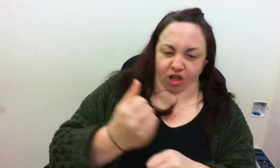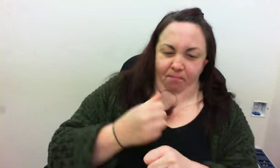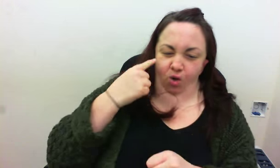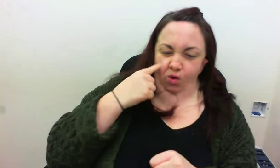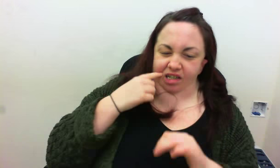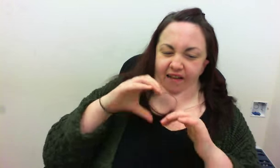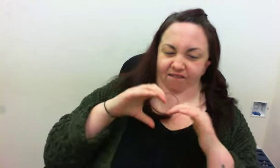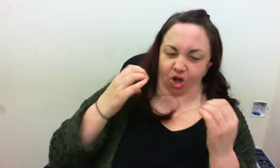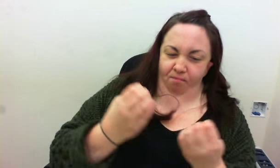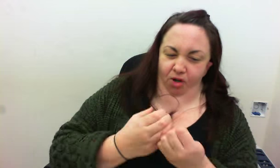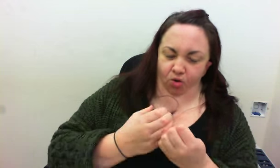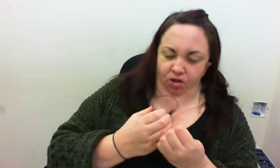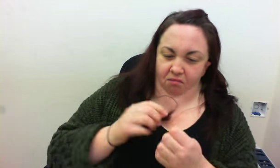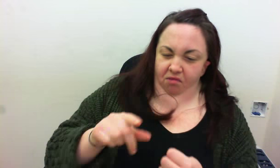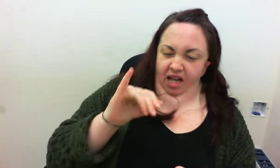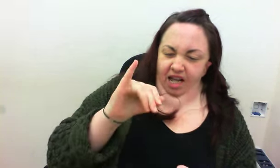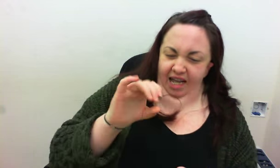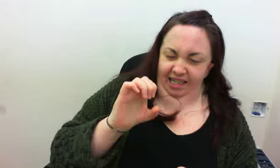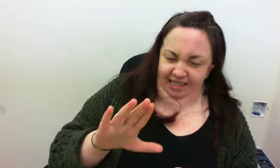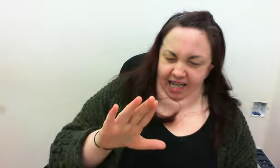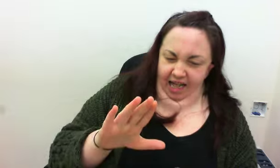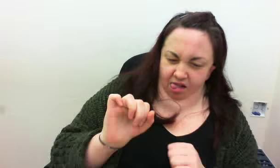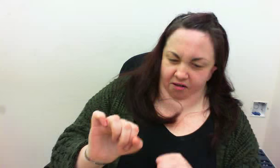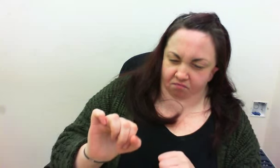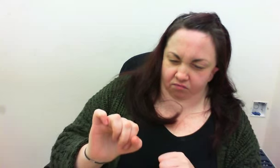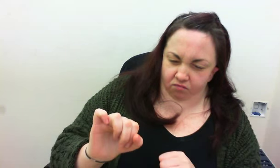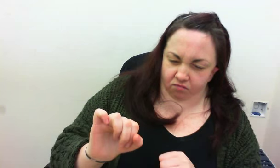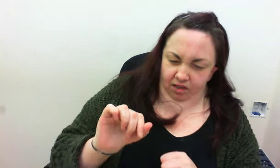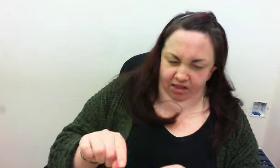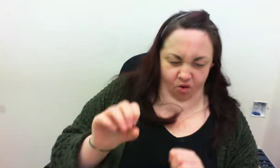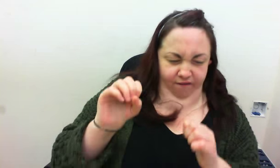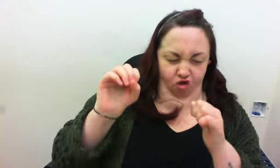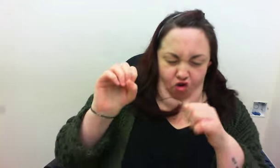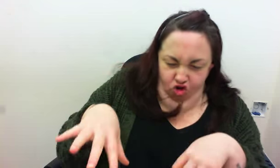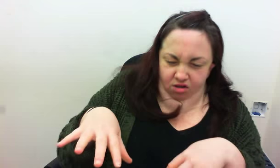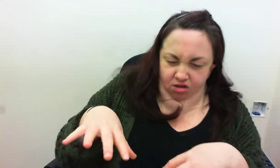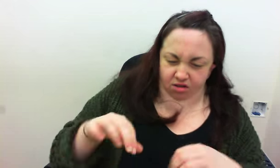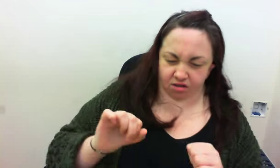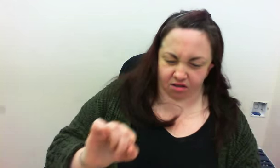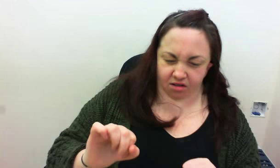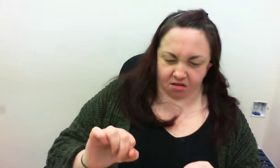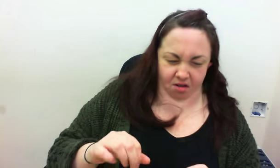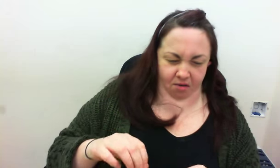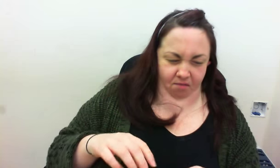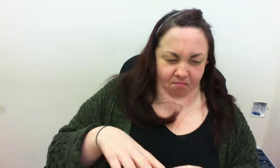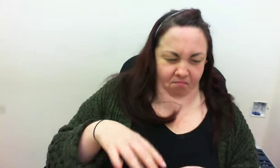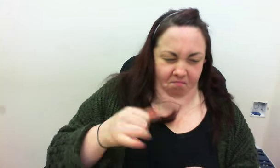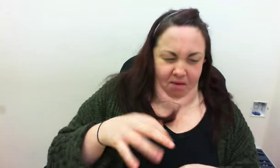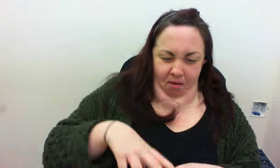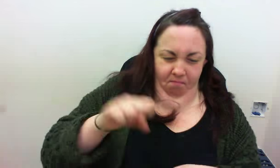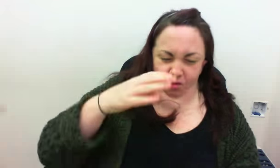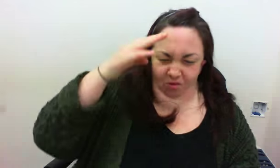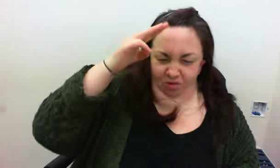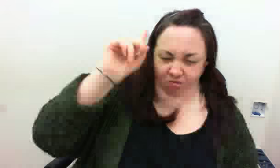know, Irish Sign Language would be something that, of course, would be not known to the vast majority of people.